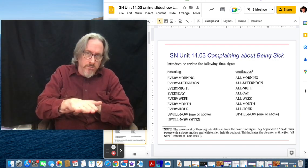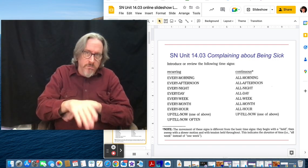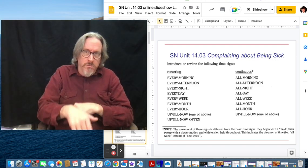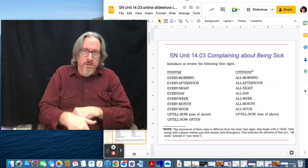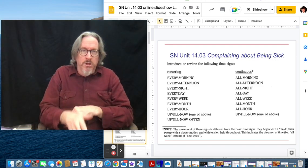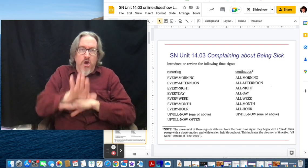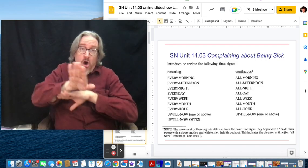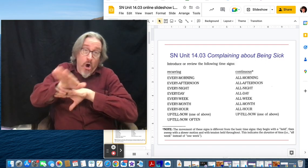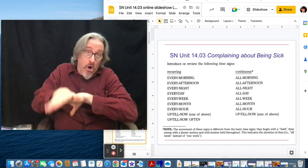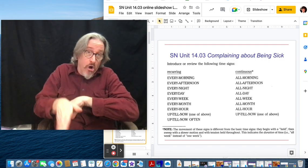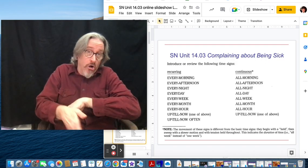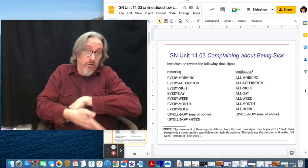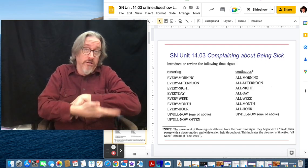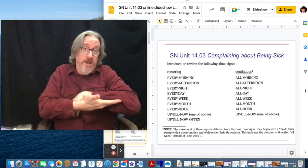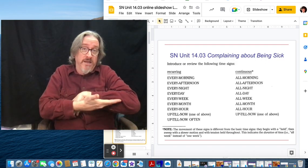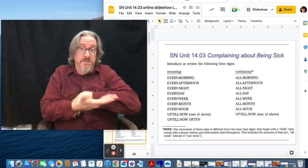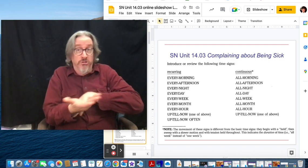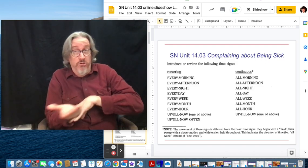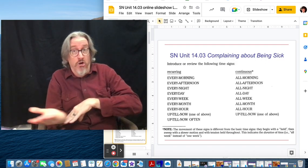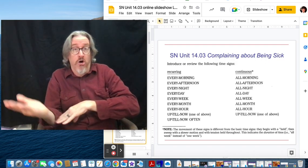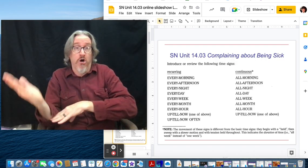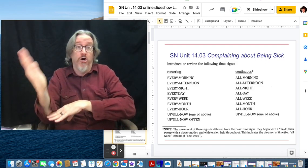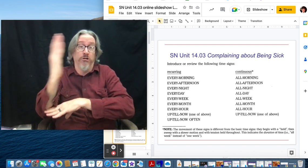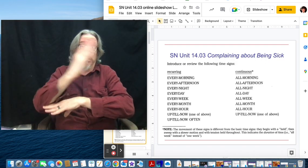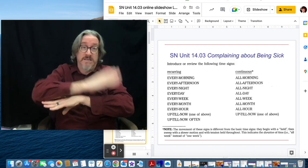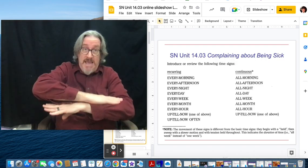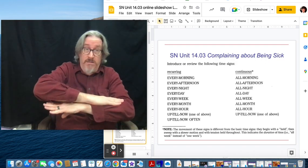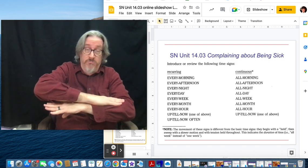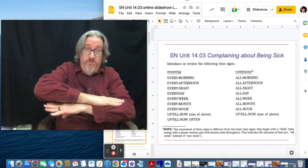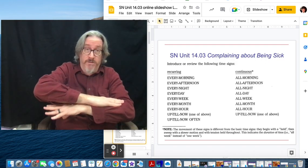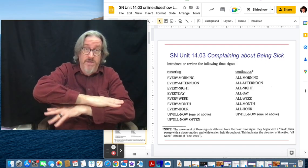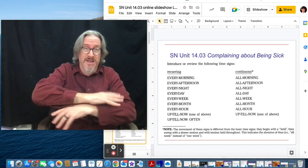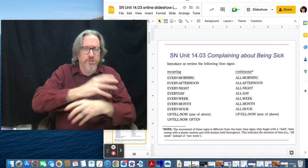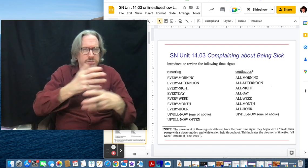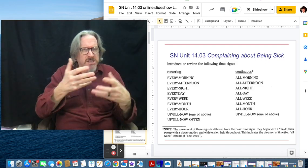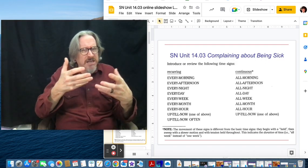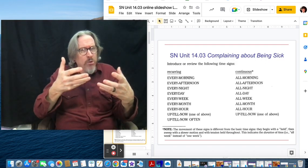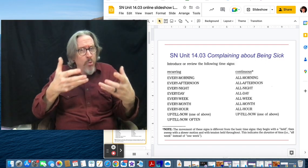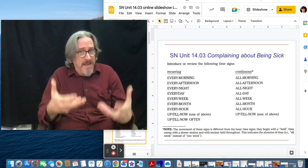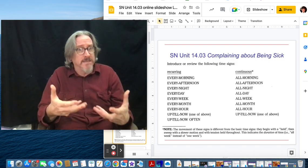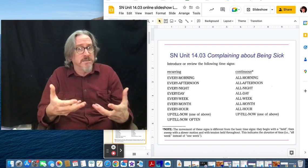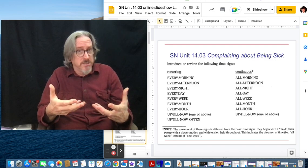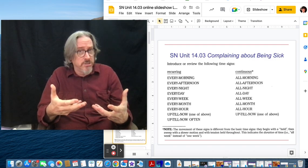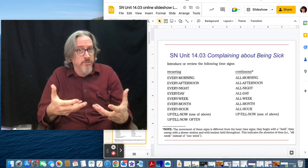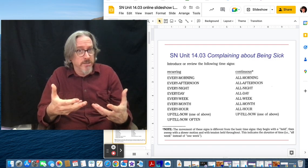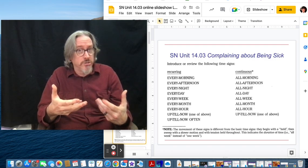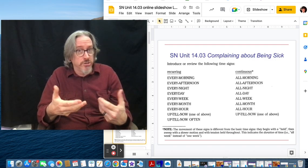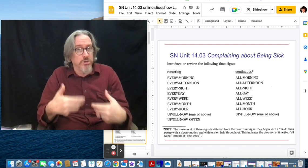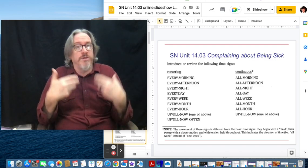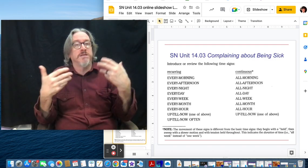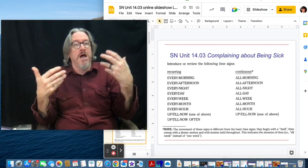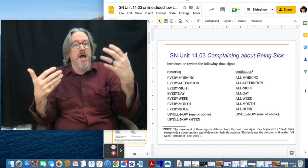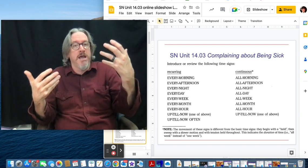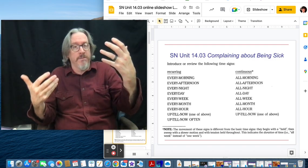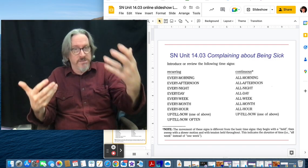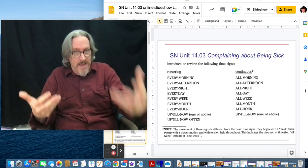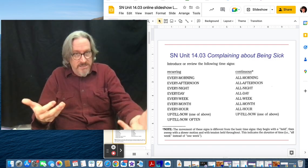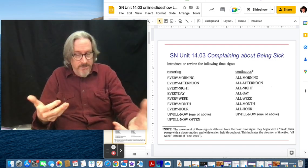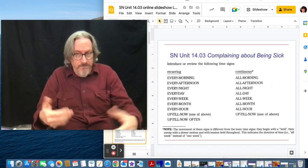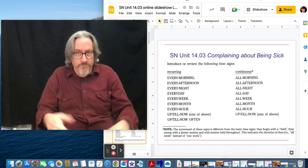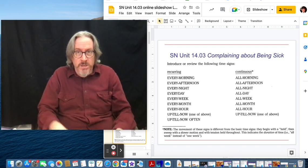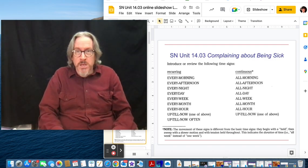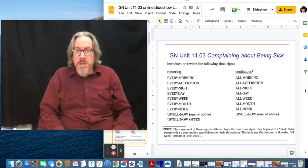afternoon, all night, all day, right? So there's a slight weight to it to show that time